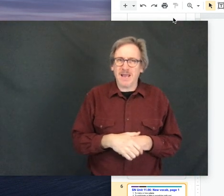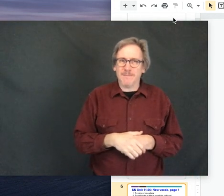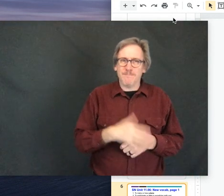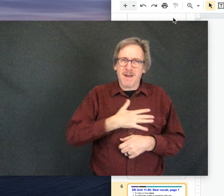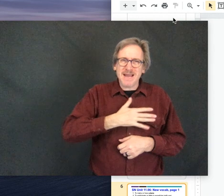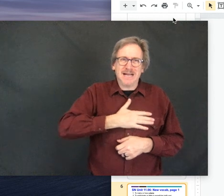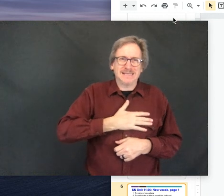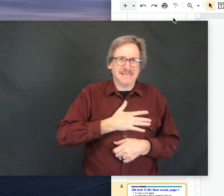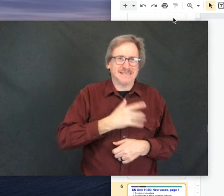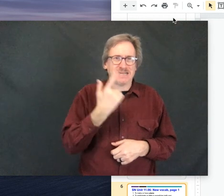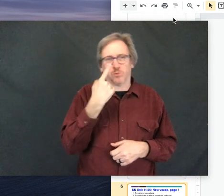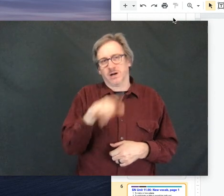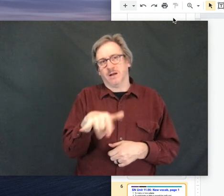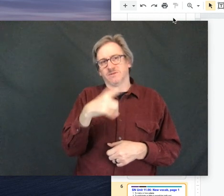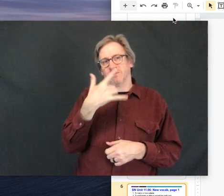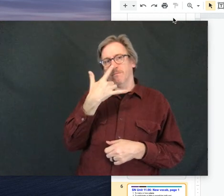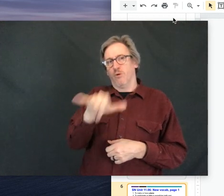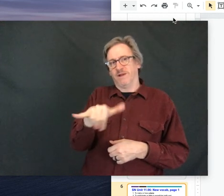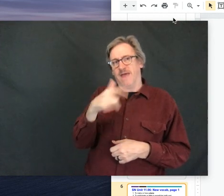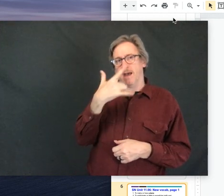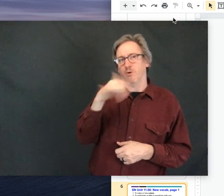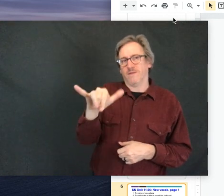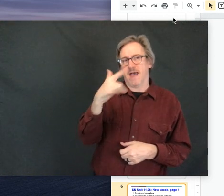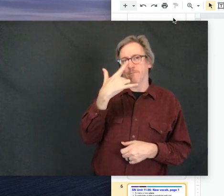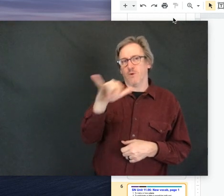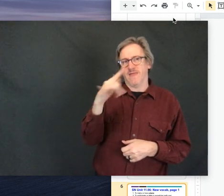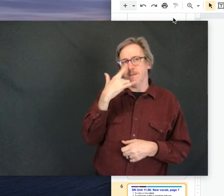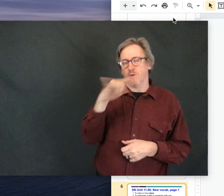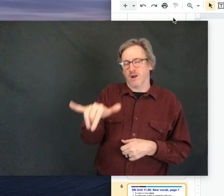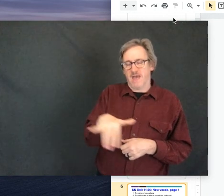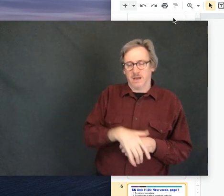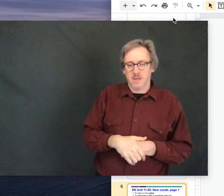So my gut says that's where it comes from. Boring that.